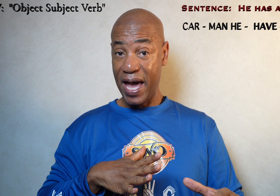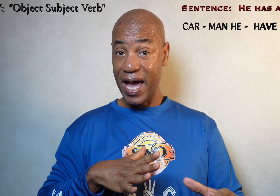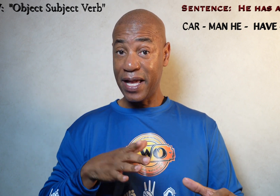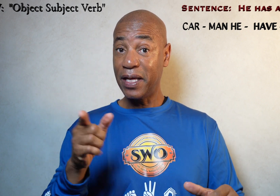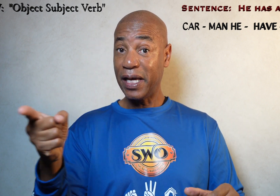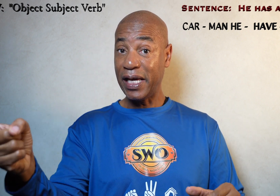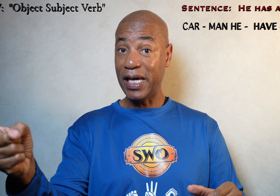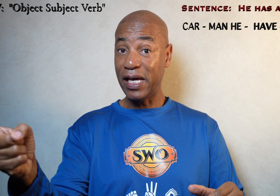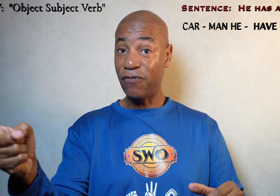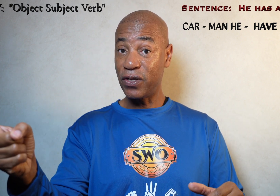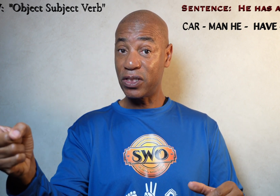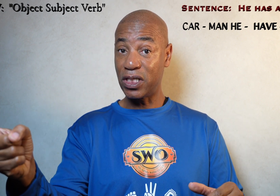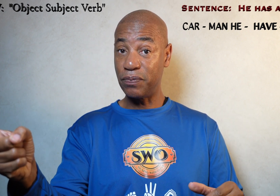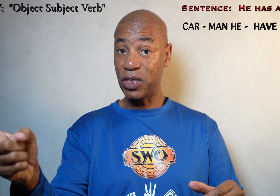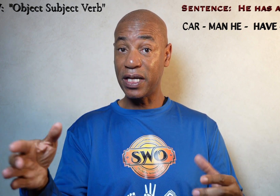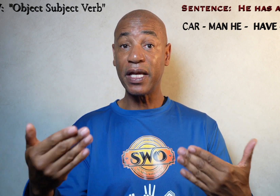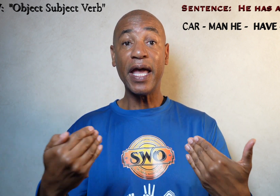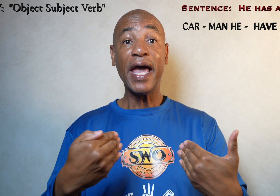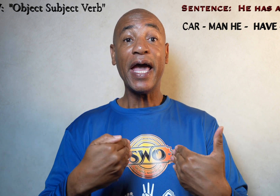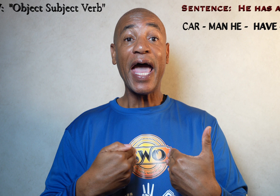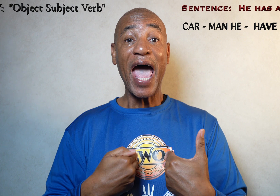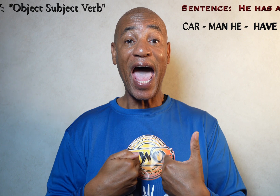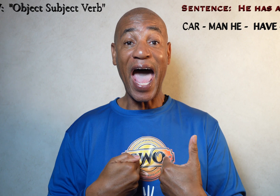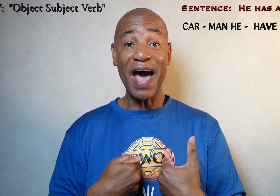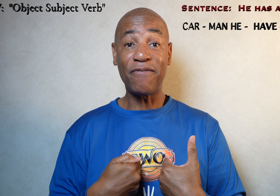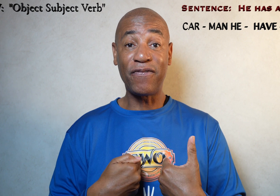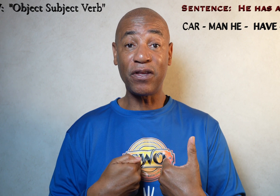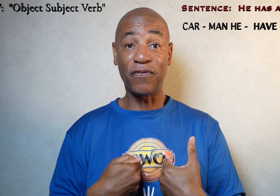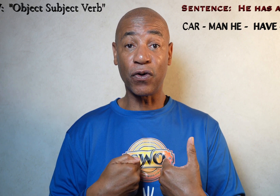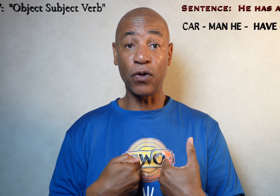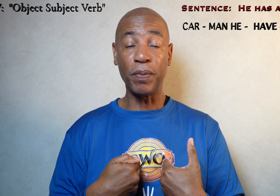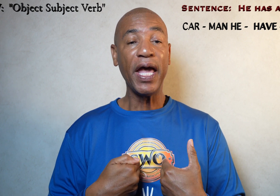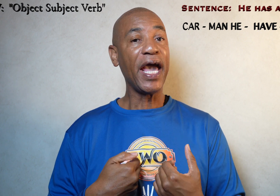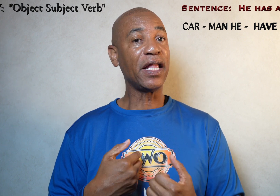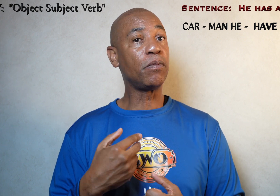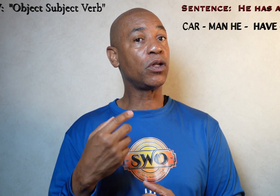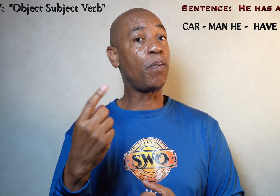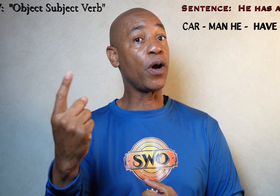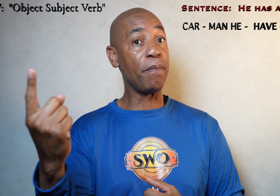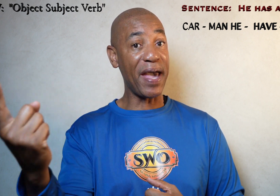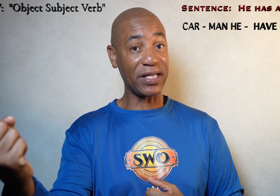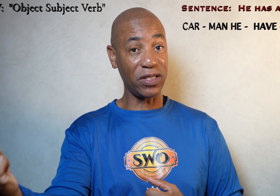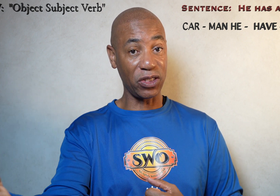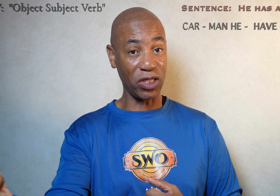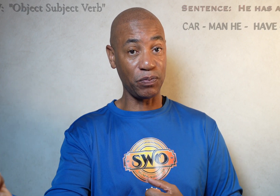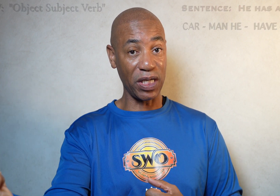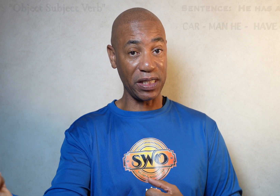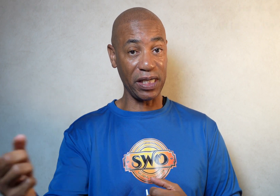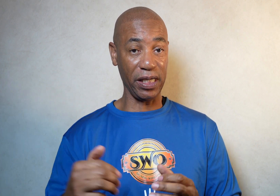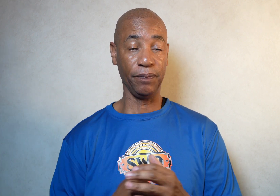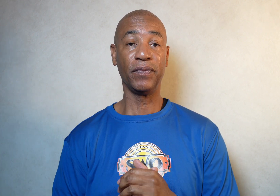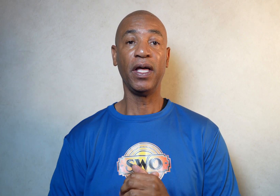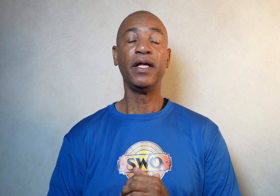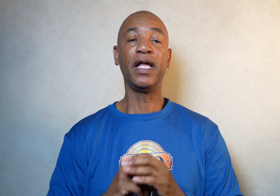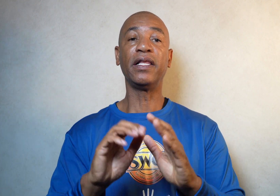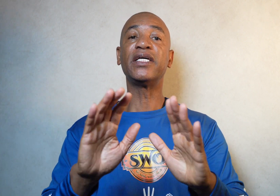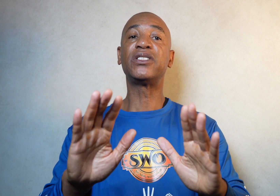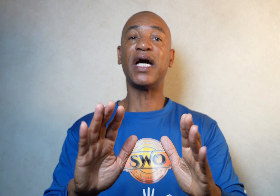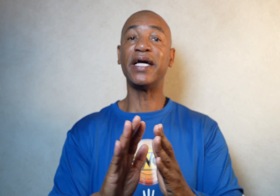man, he for the subject, have for the verb, and I'm going to point back to the subject he. Now let's sign this a